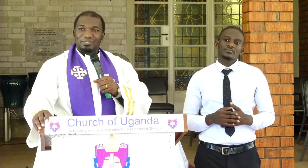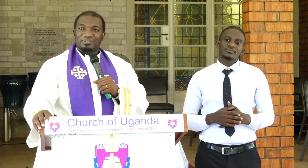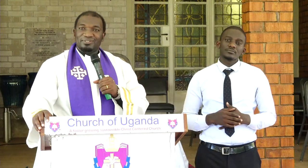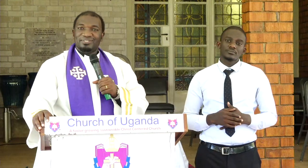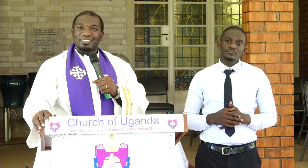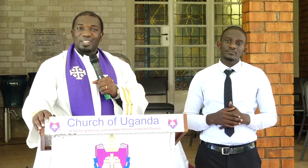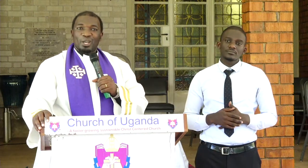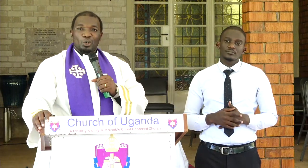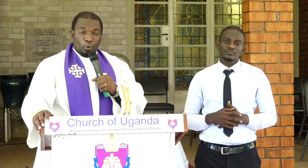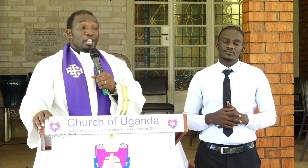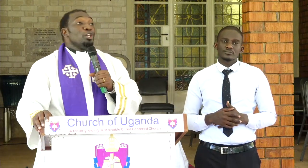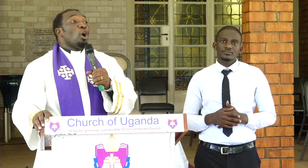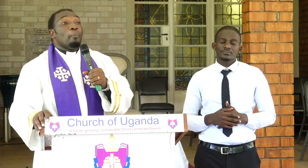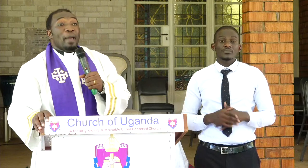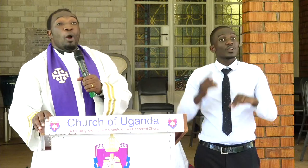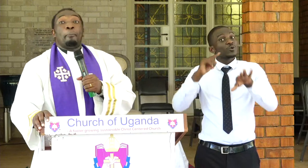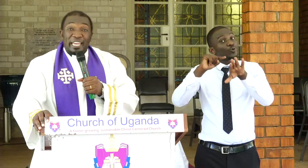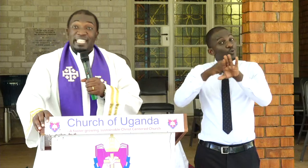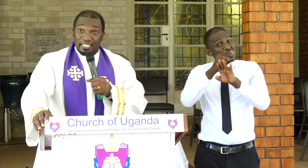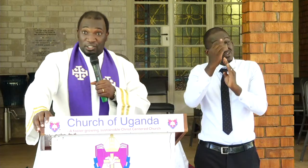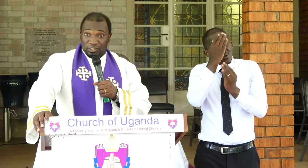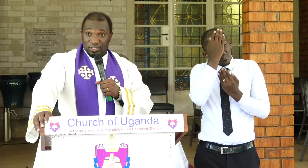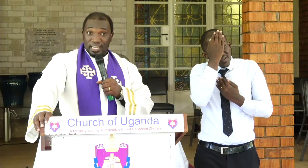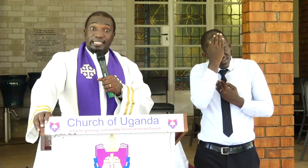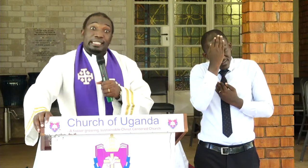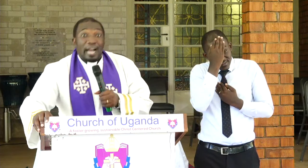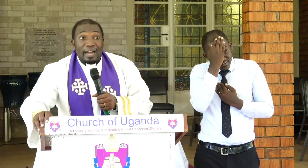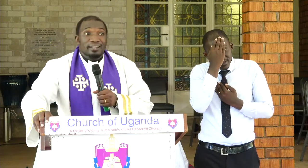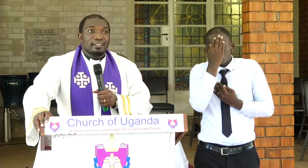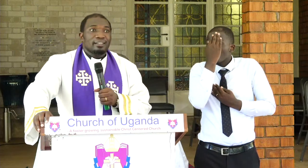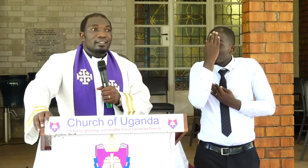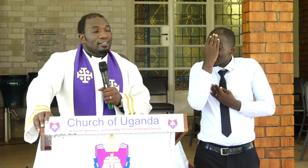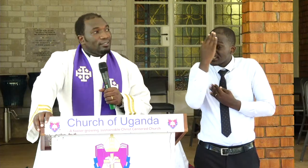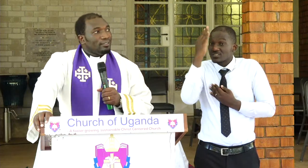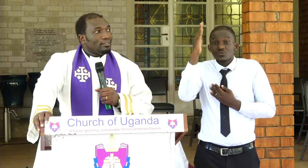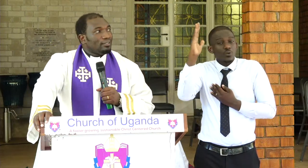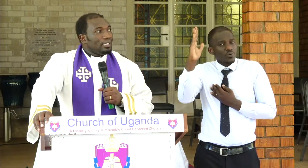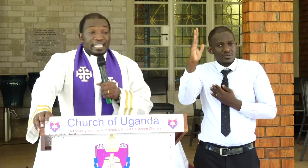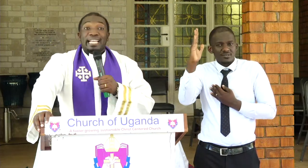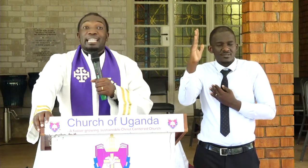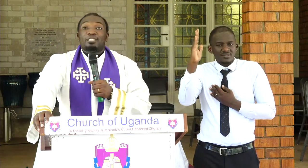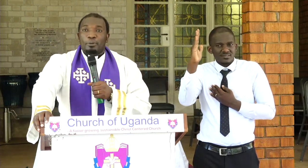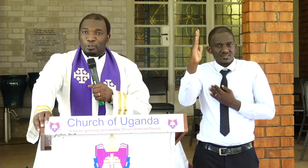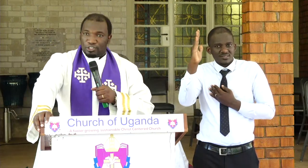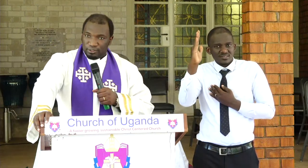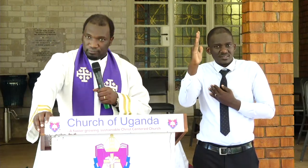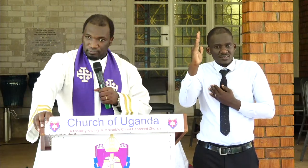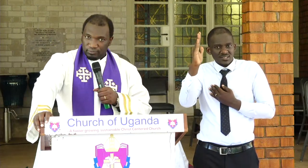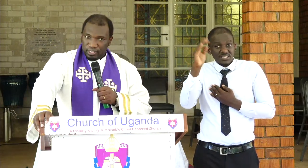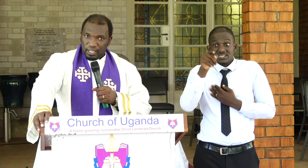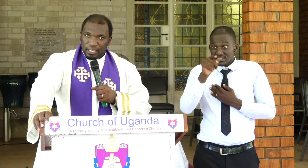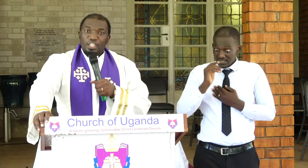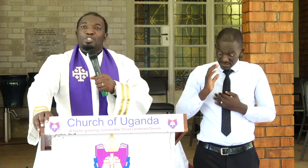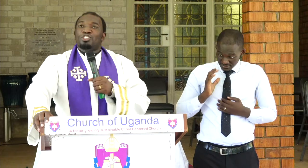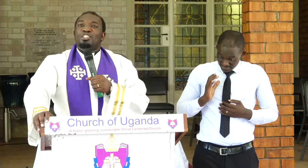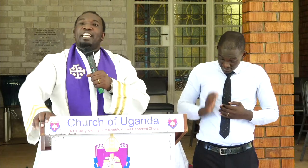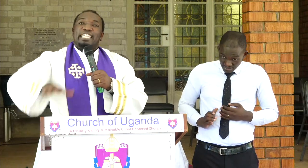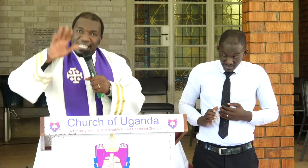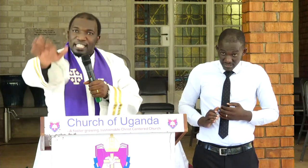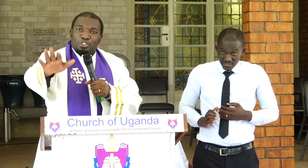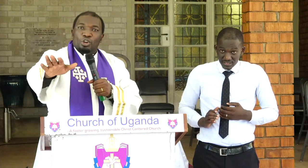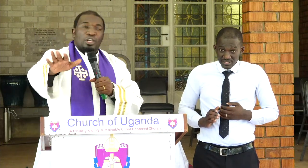Hello? When you obey, obedience to God is an attribute.